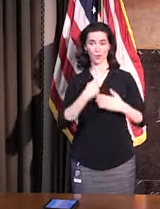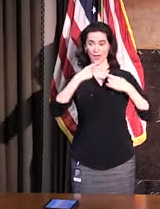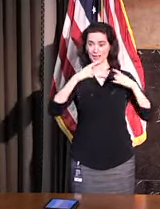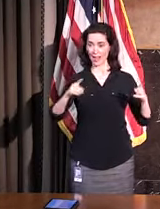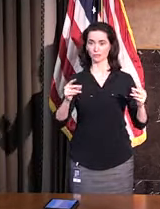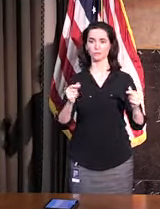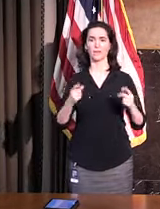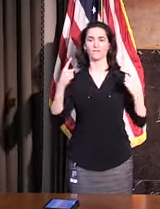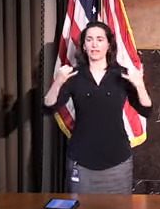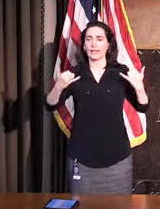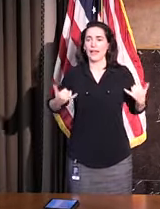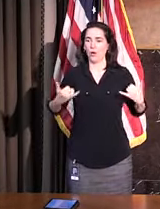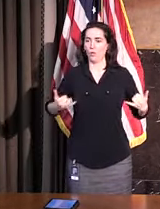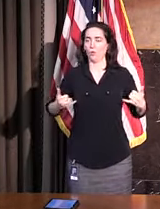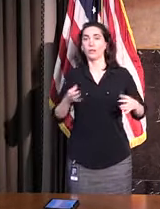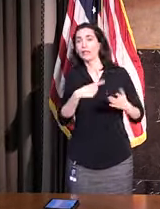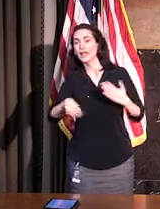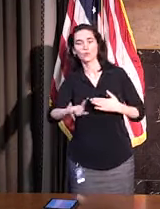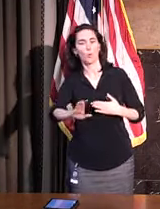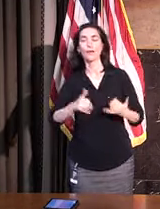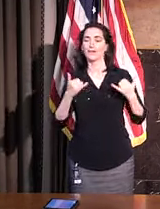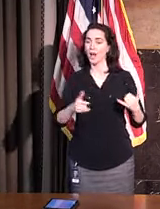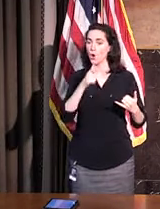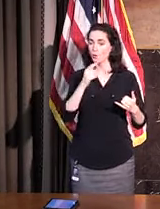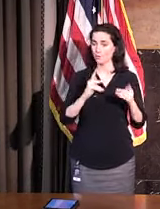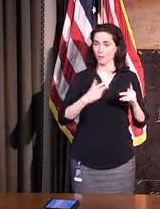It's another reason we had to communicate with all these providers